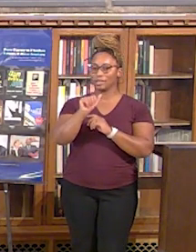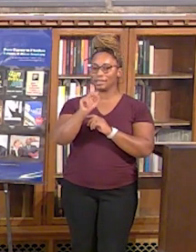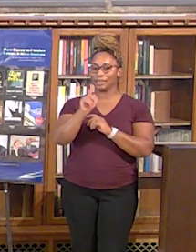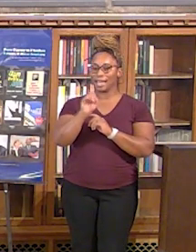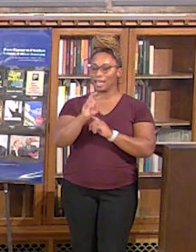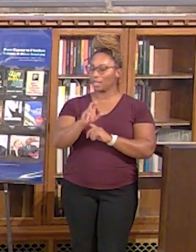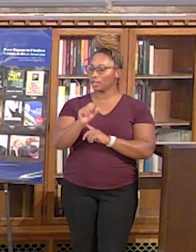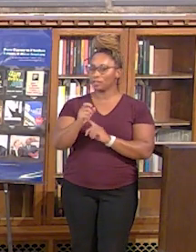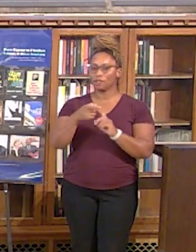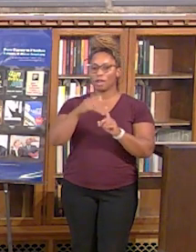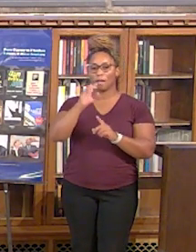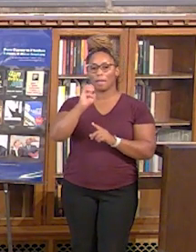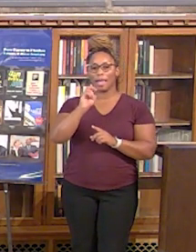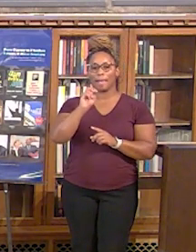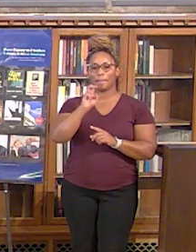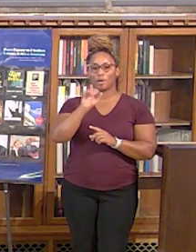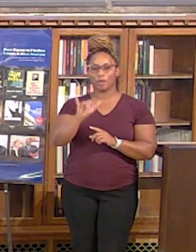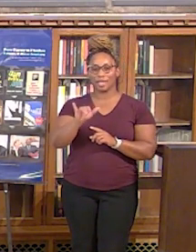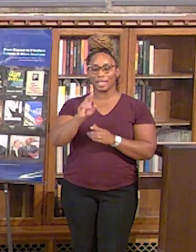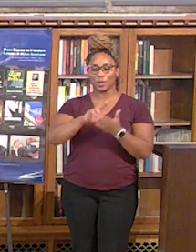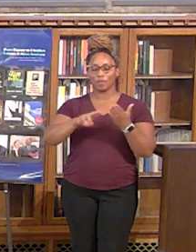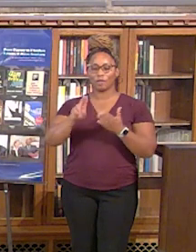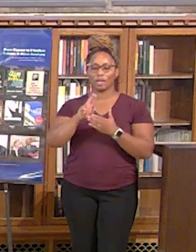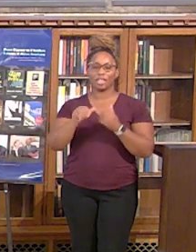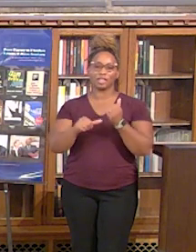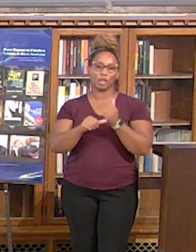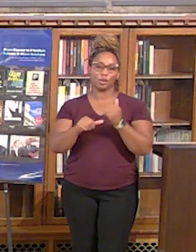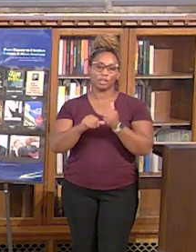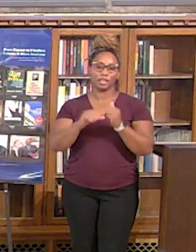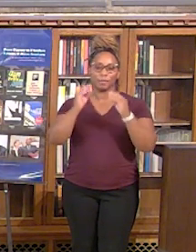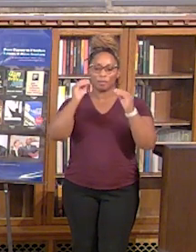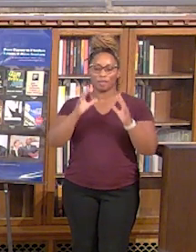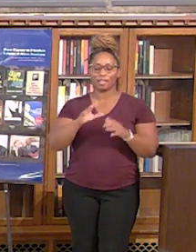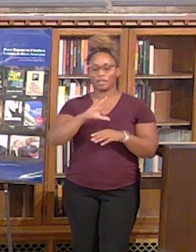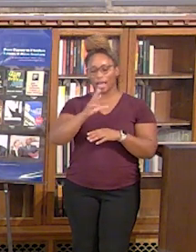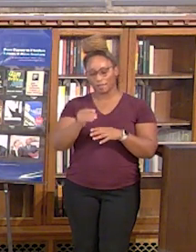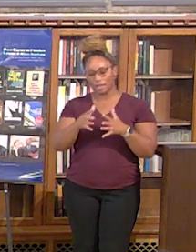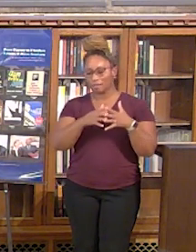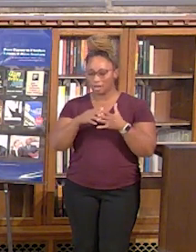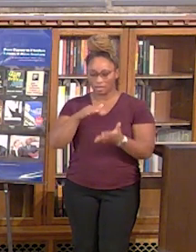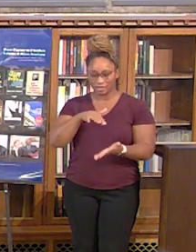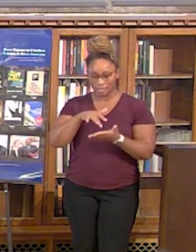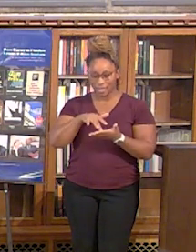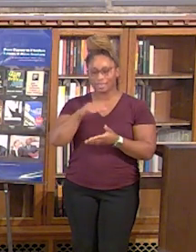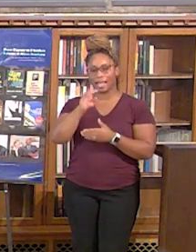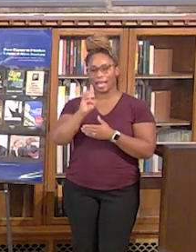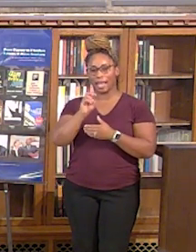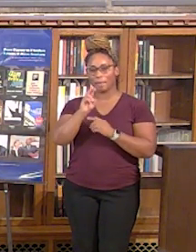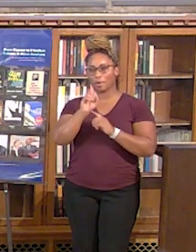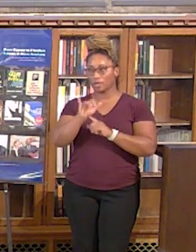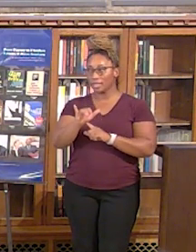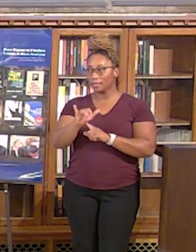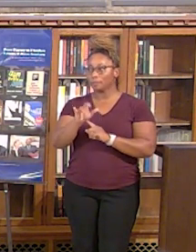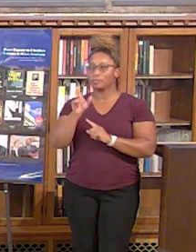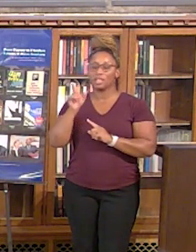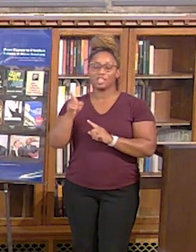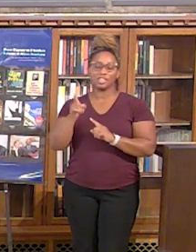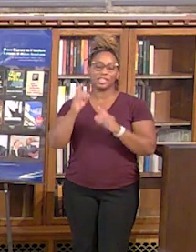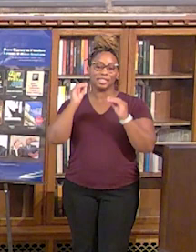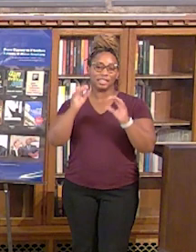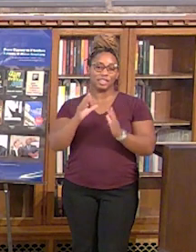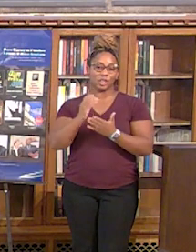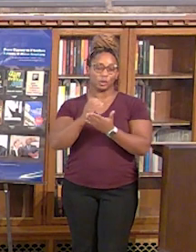of Emory University she's an associate professor of African-American studies at immer where she teaches